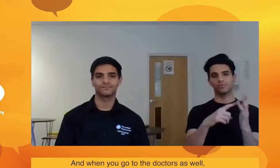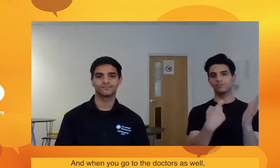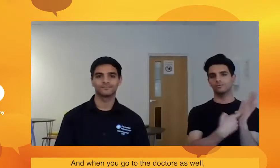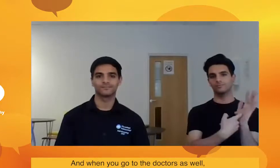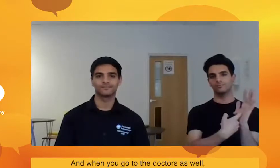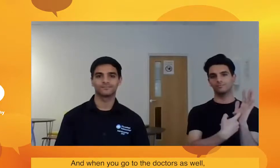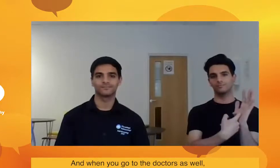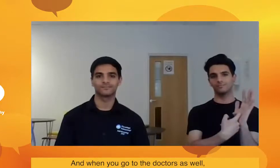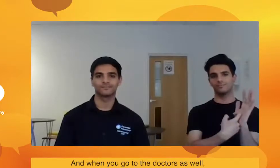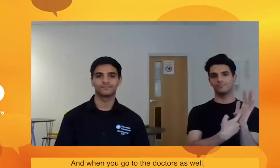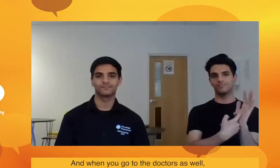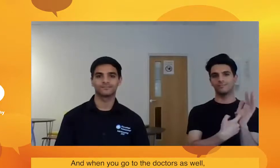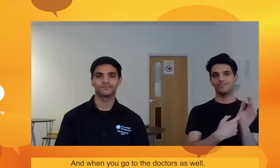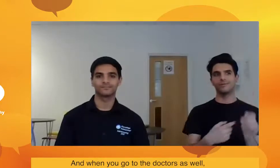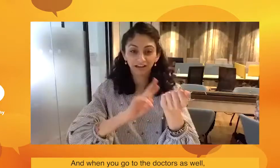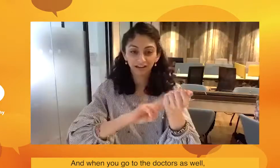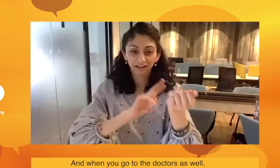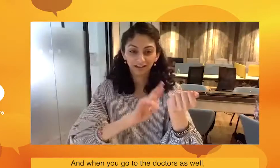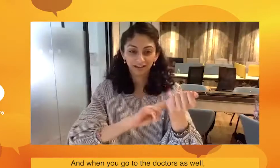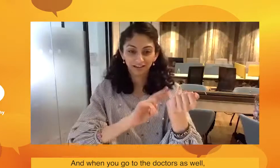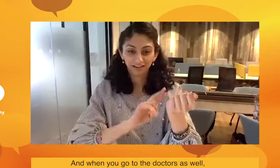and when you go to the doctors as well.